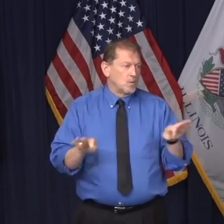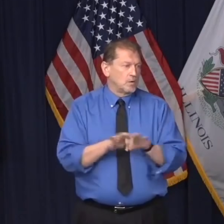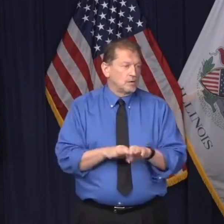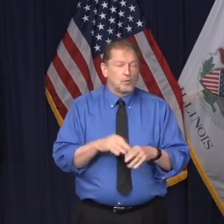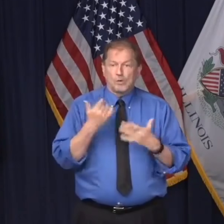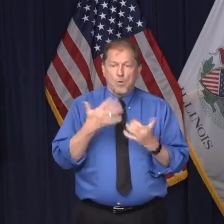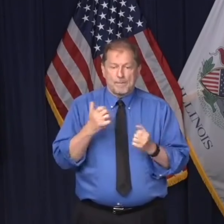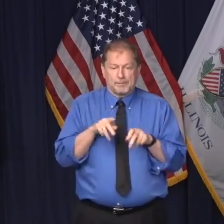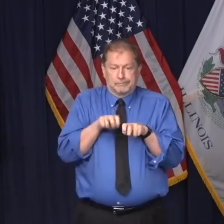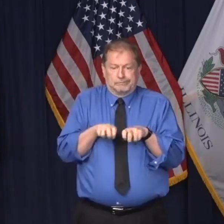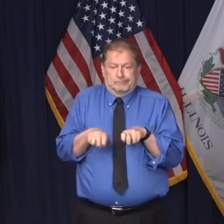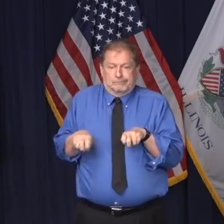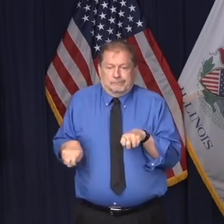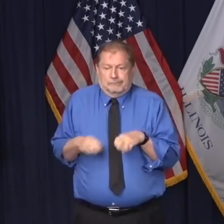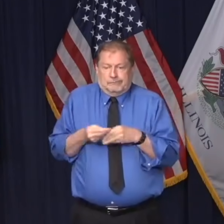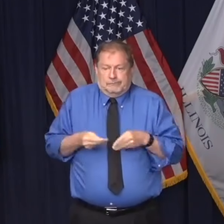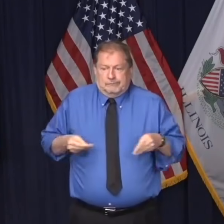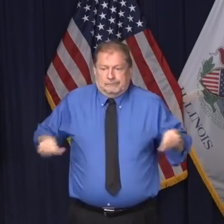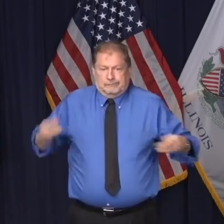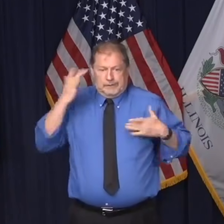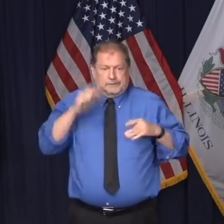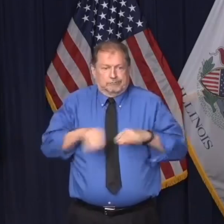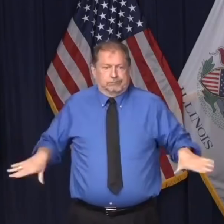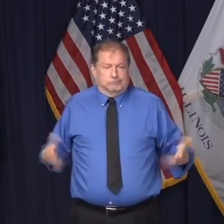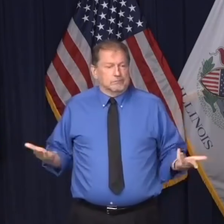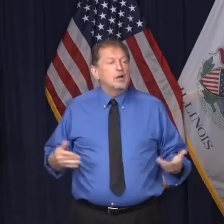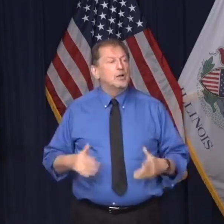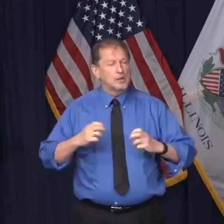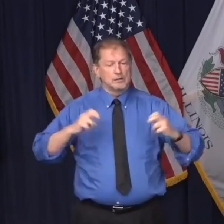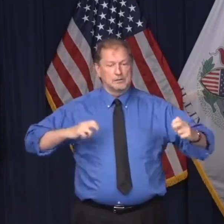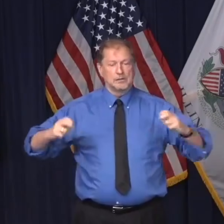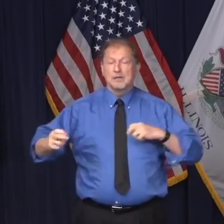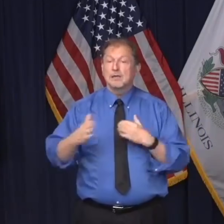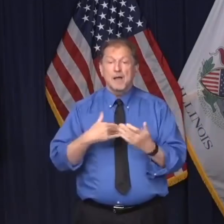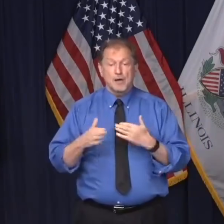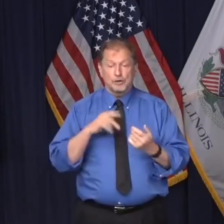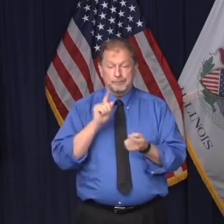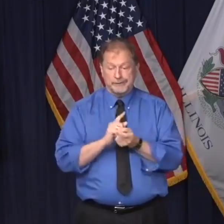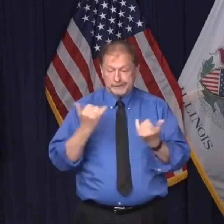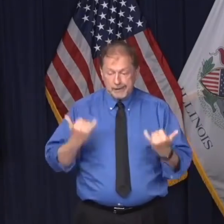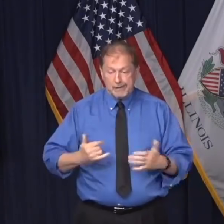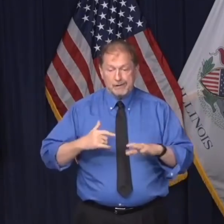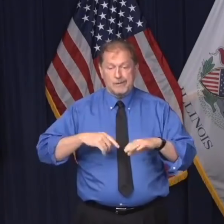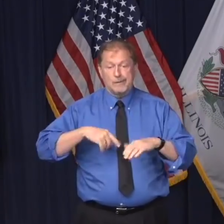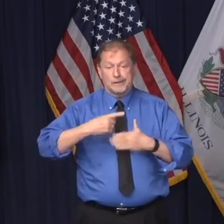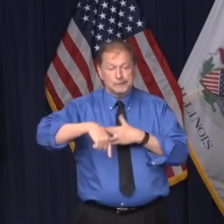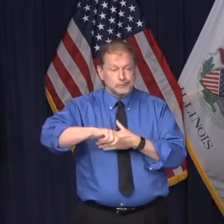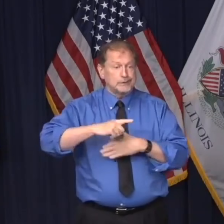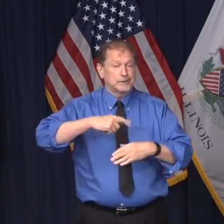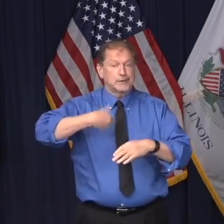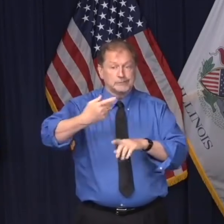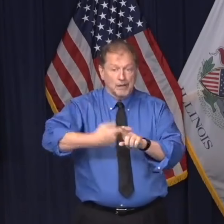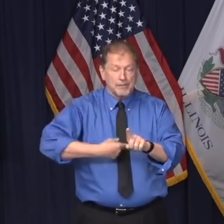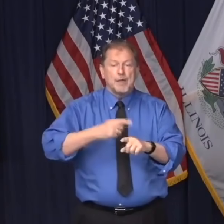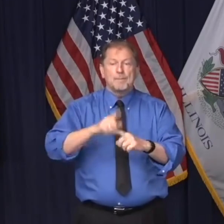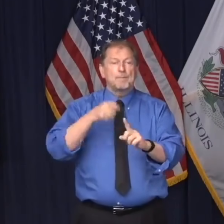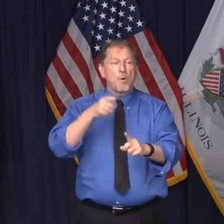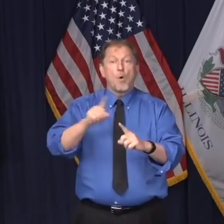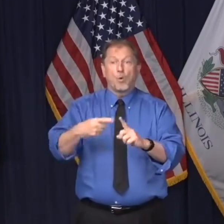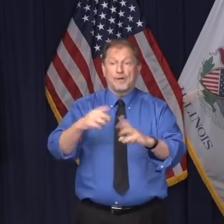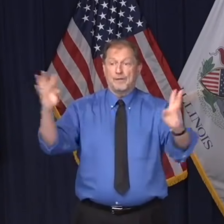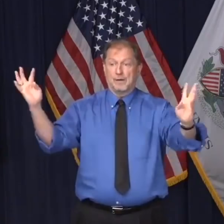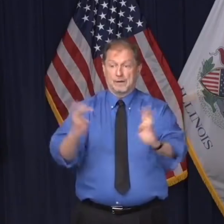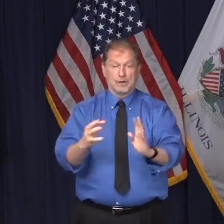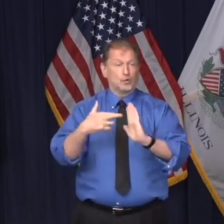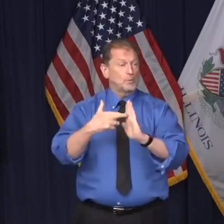getting sick. As to whether they meet today, a week from now, or a month from now, whenever that may be, we need to make sure that